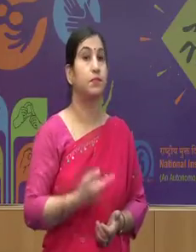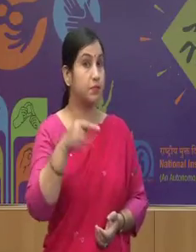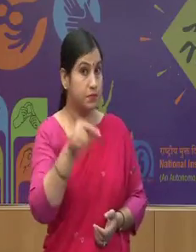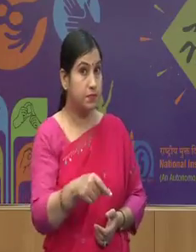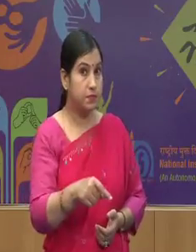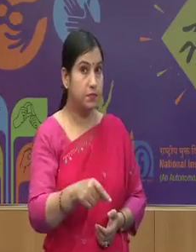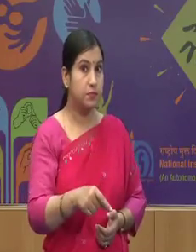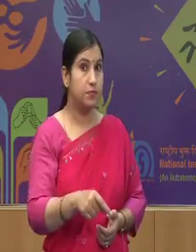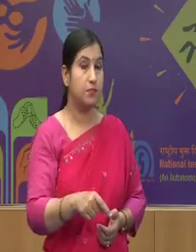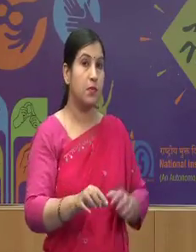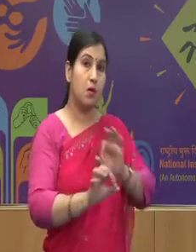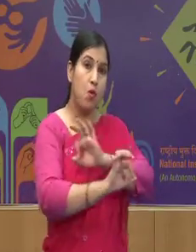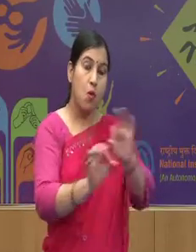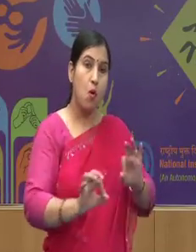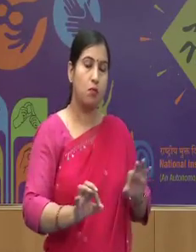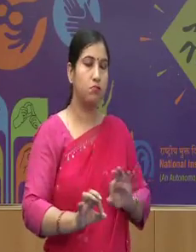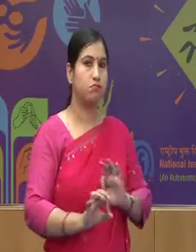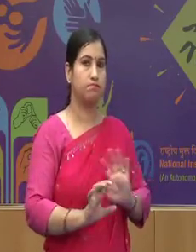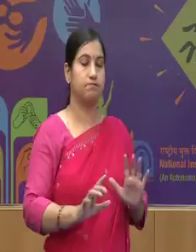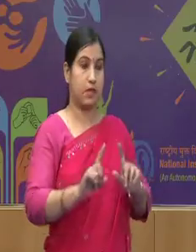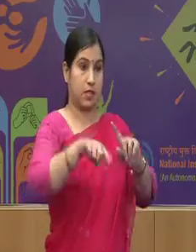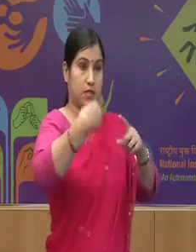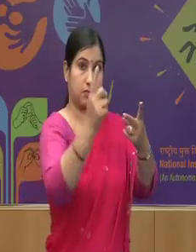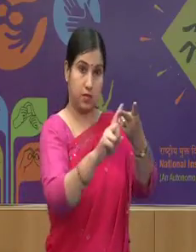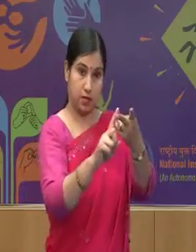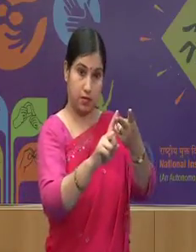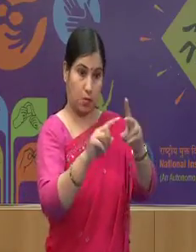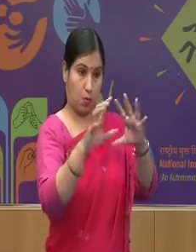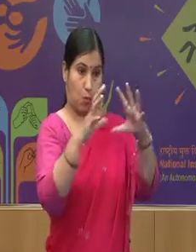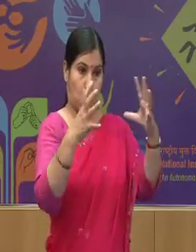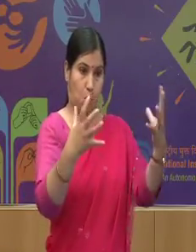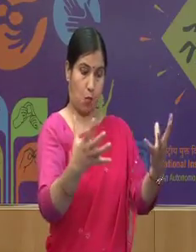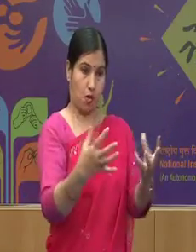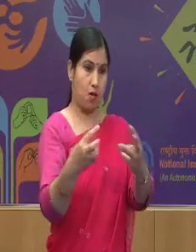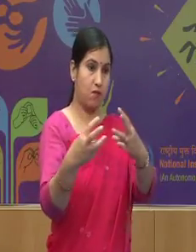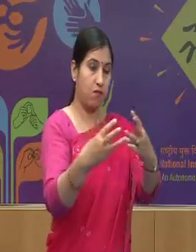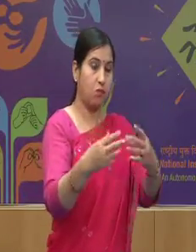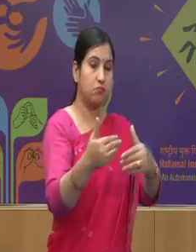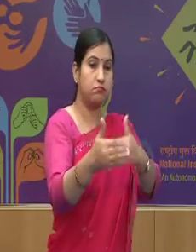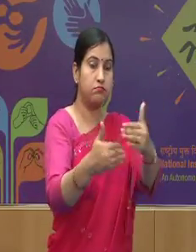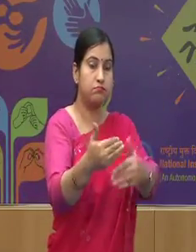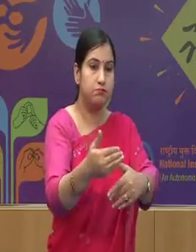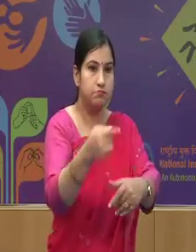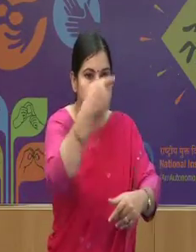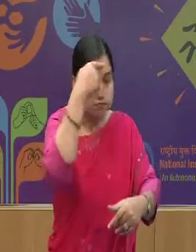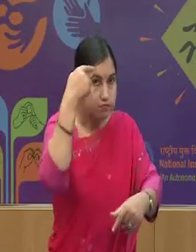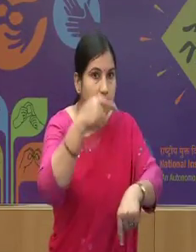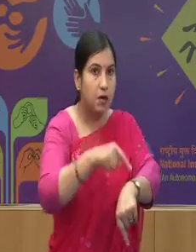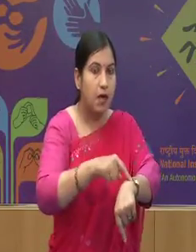Thus, the stage was set for another world war, and it was just a matter of time till it